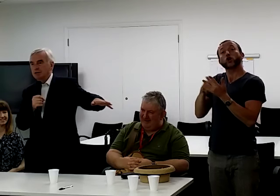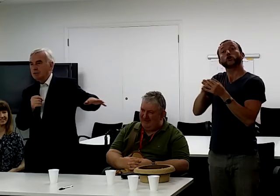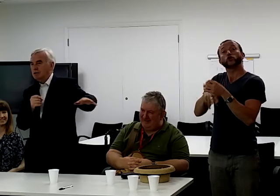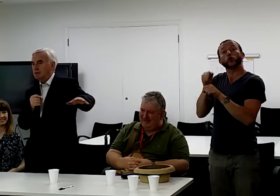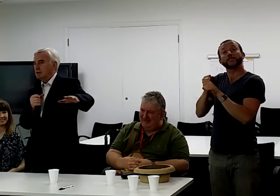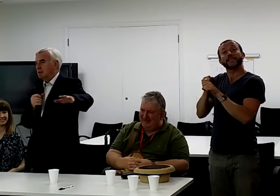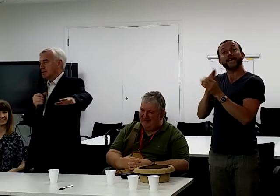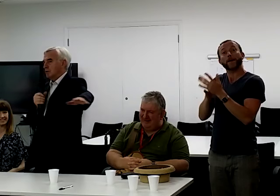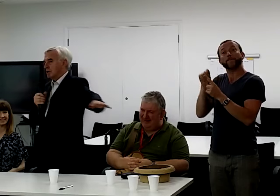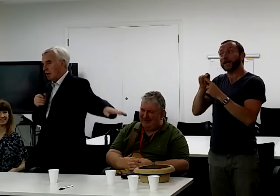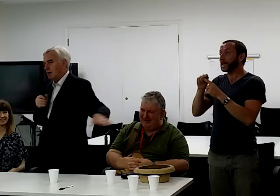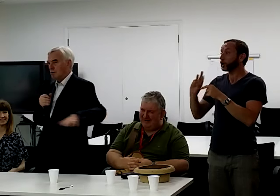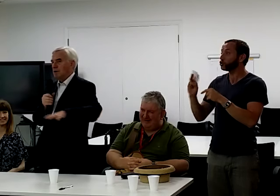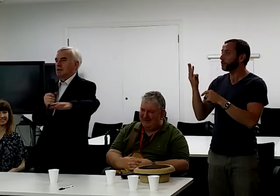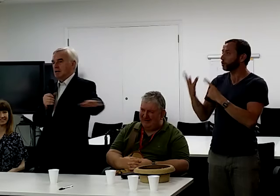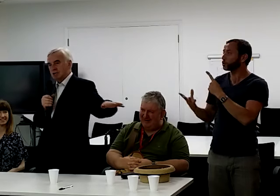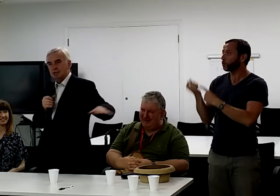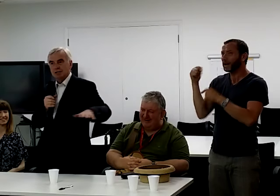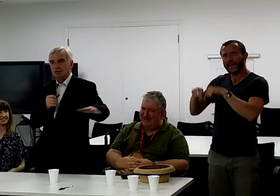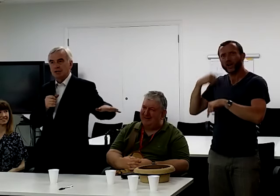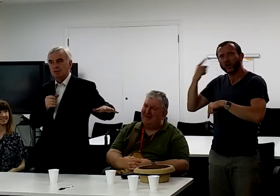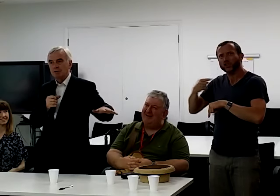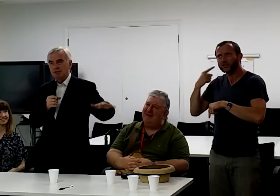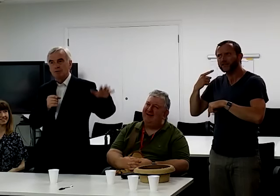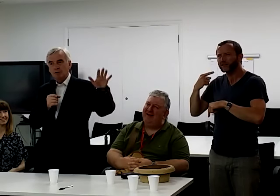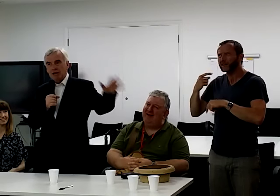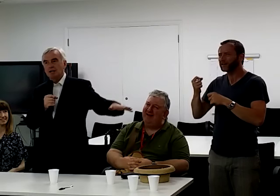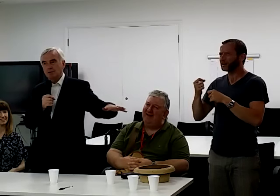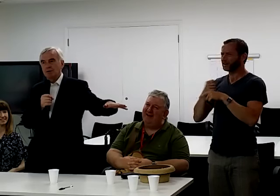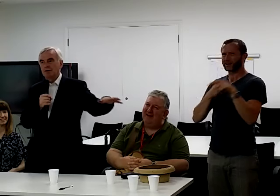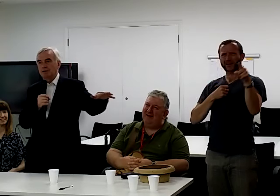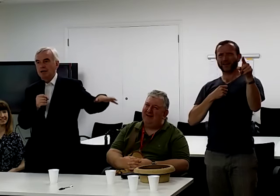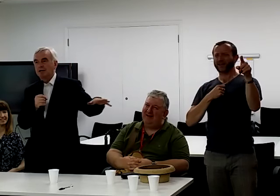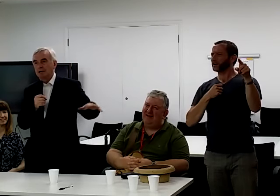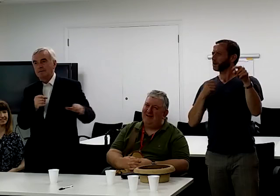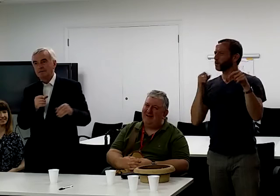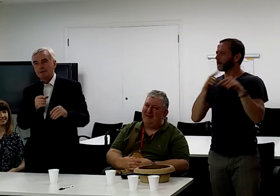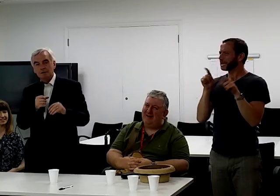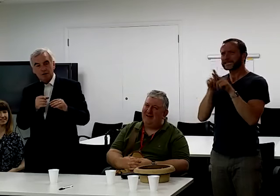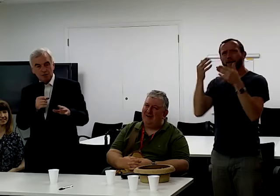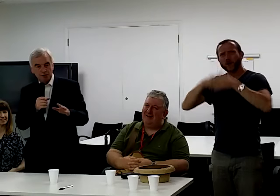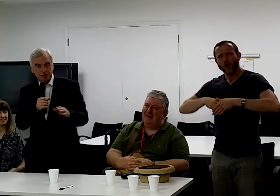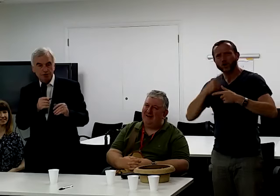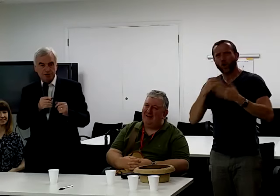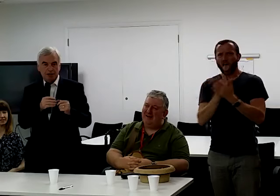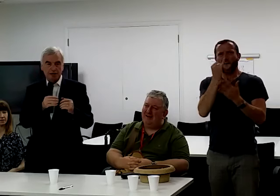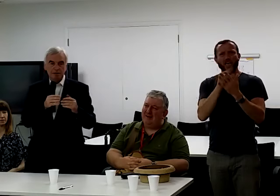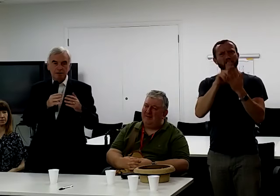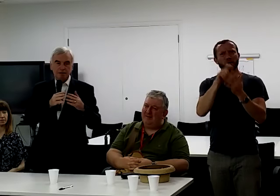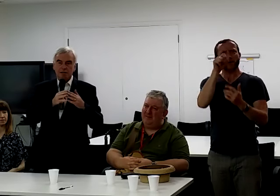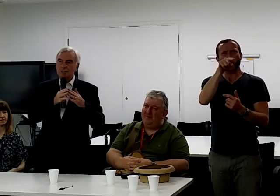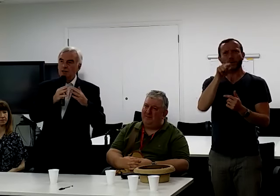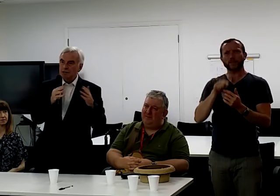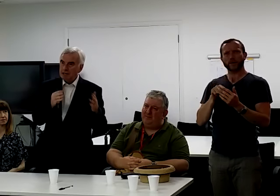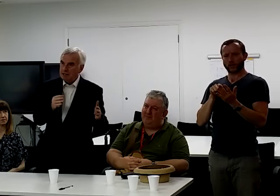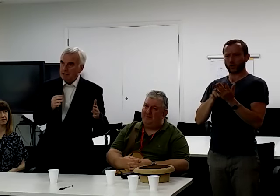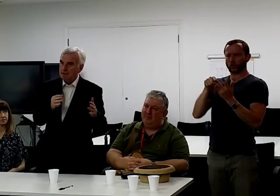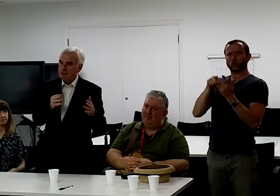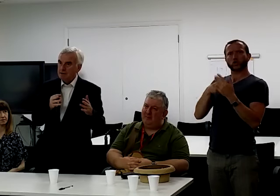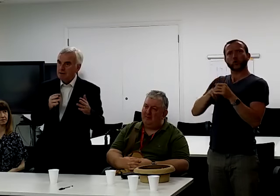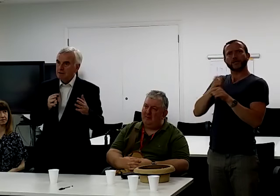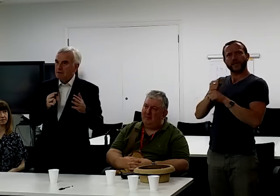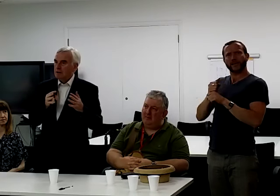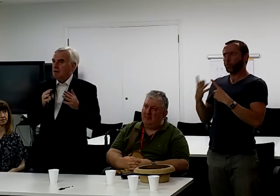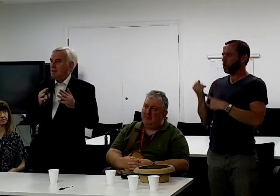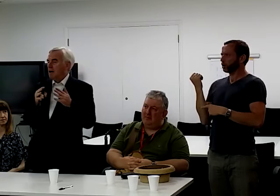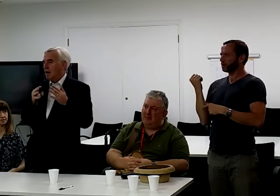majority. So we can't win elections under Jeremy Corbyn. We had one that night. They're also saying he's not a